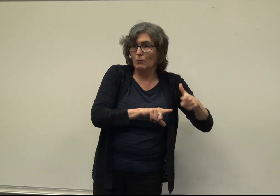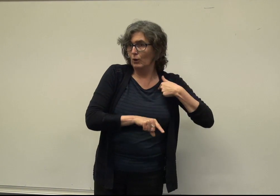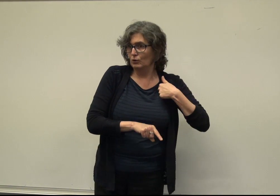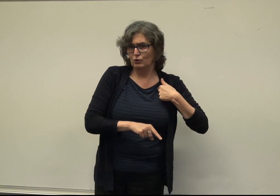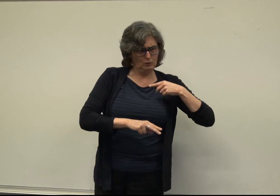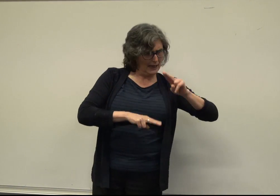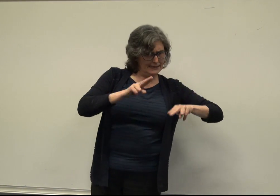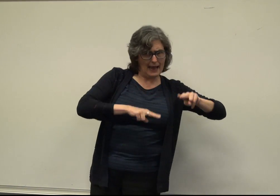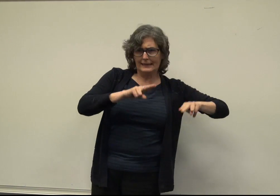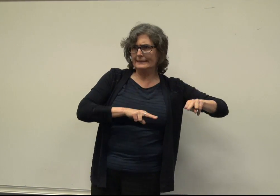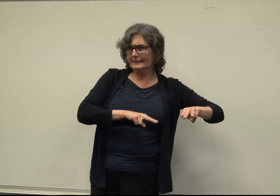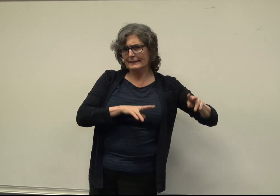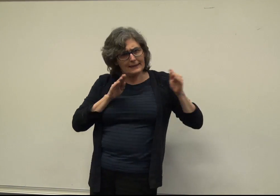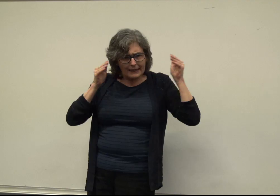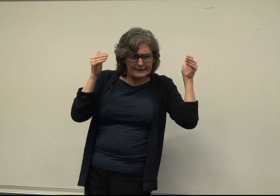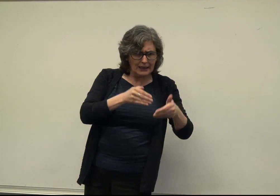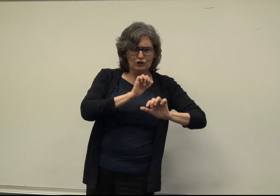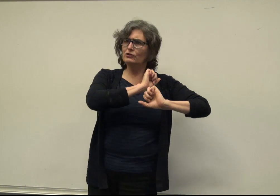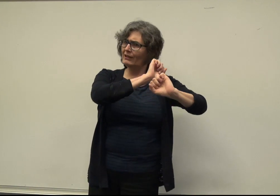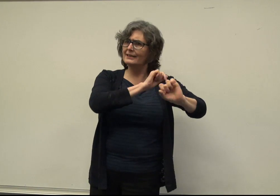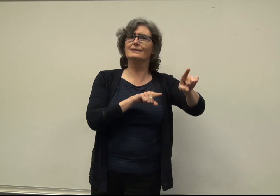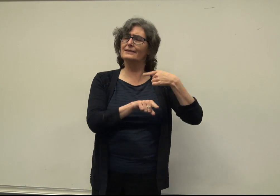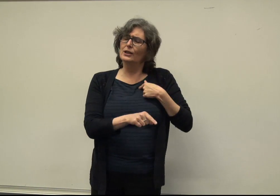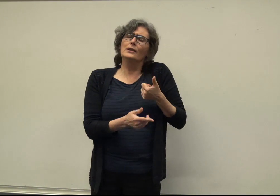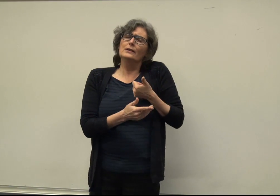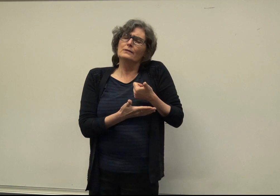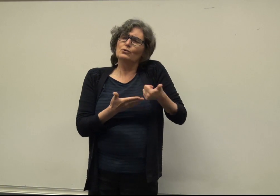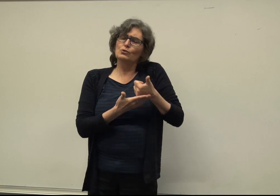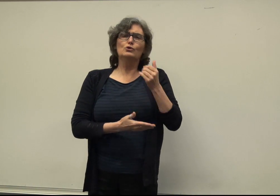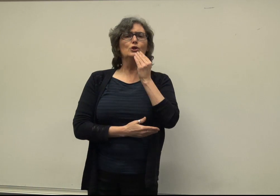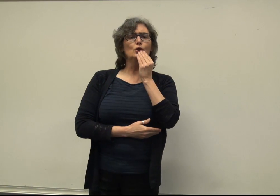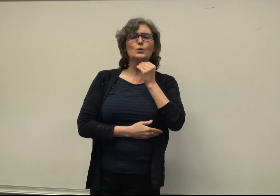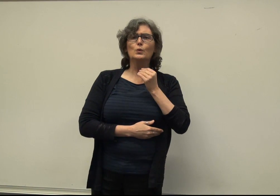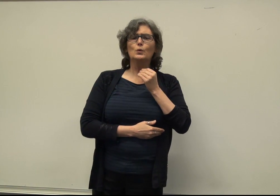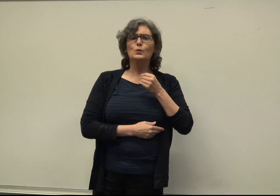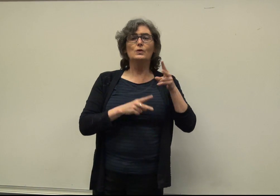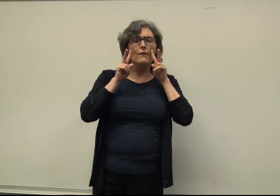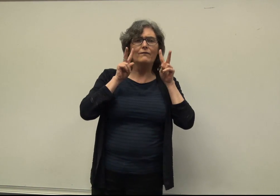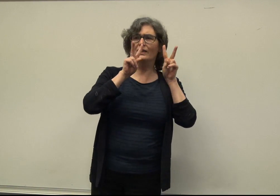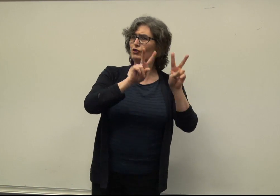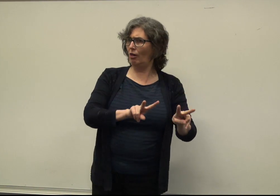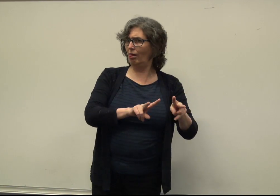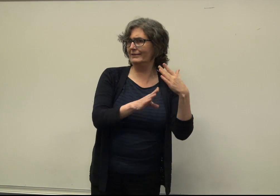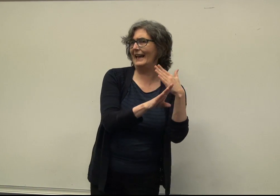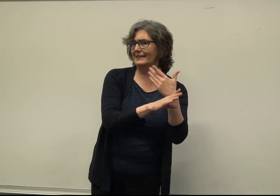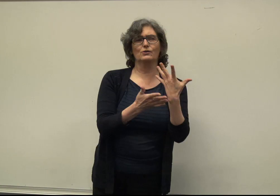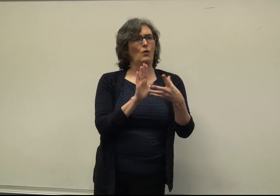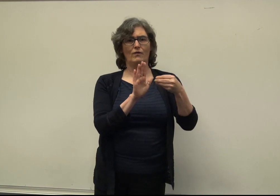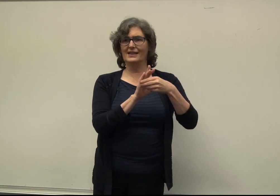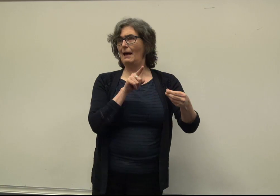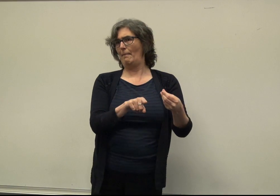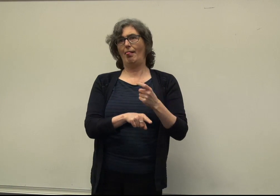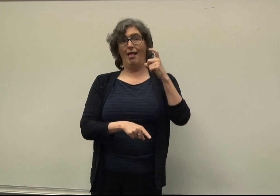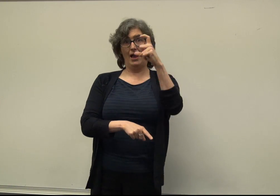visual tasks. So they are tasks where you have to distinguish between different colors. Are you familiar